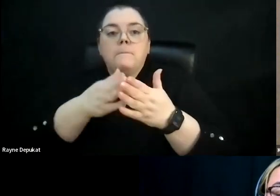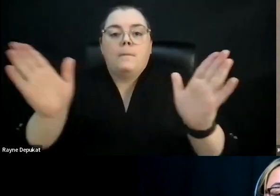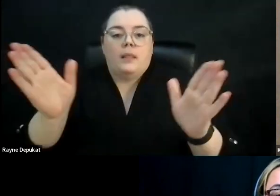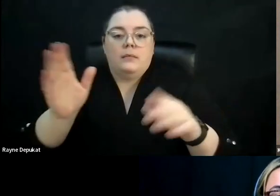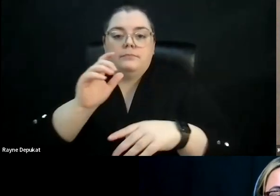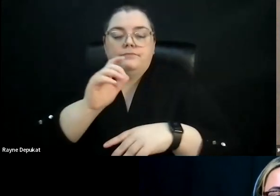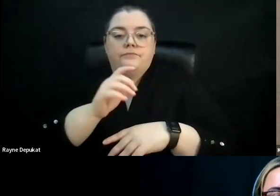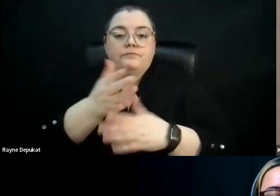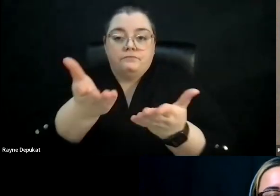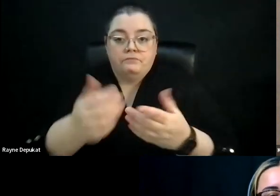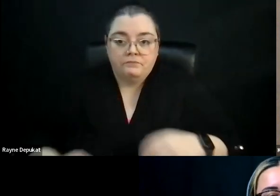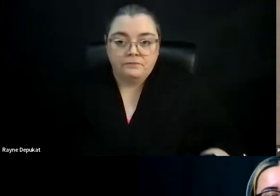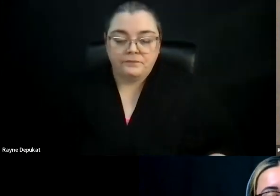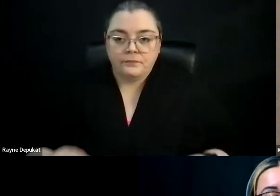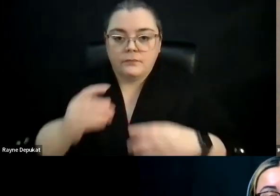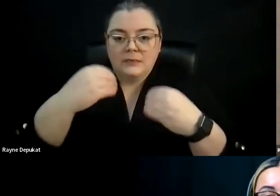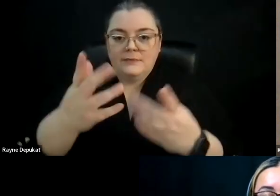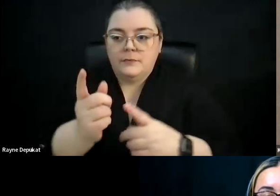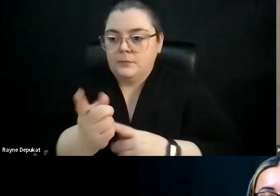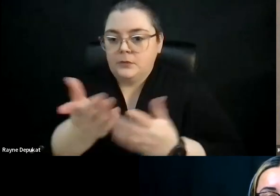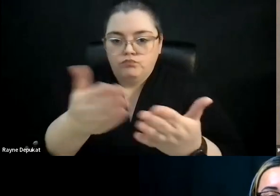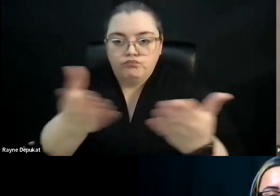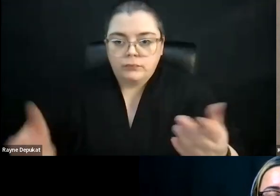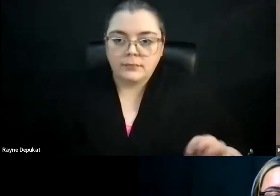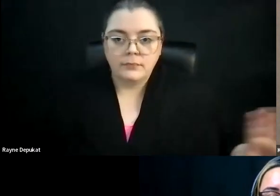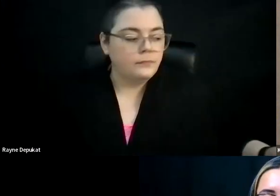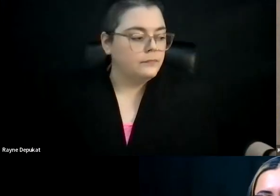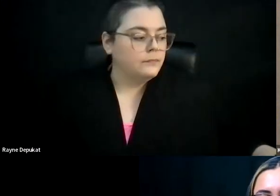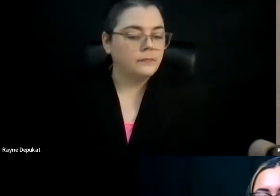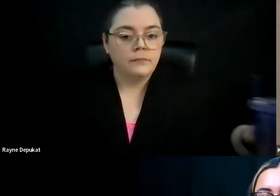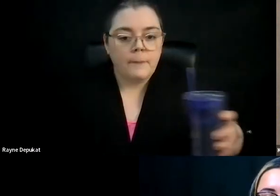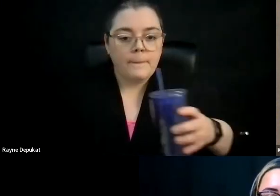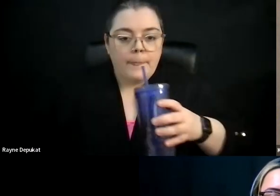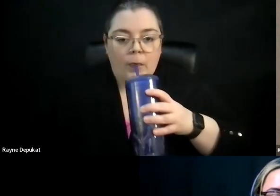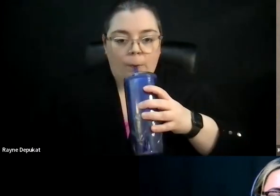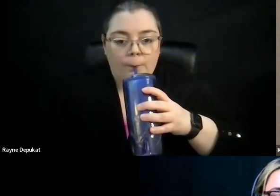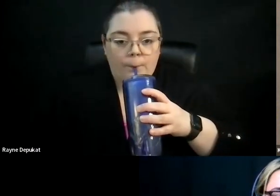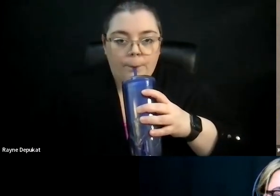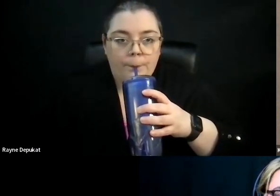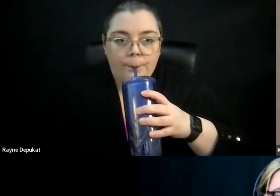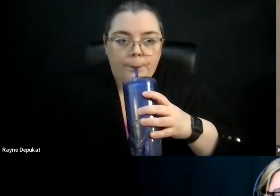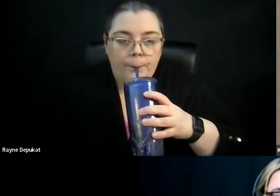on screen, we can do some public comment now. I'll give everyone a minute to get adjusted.